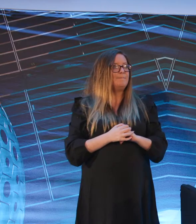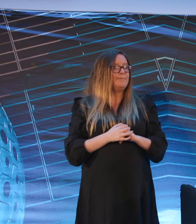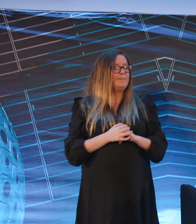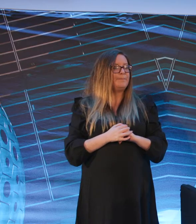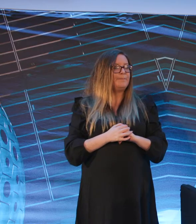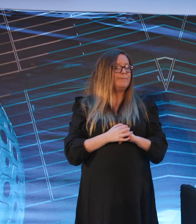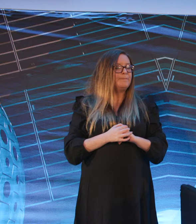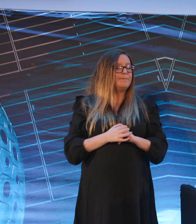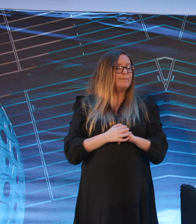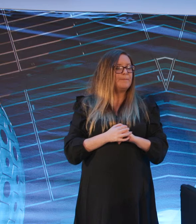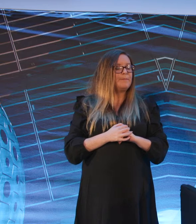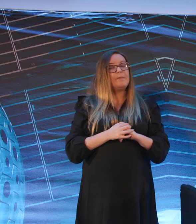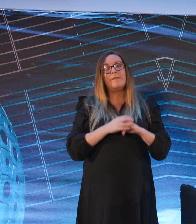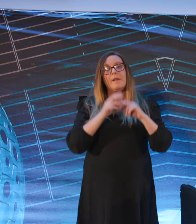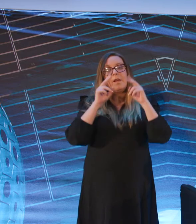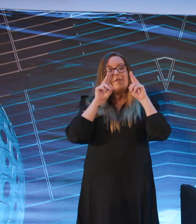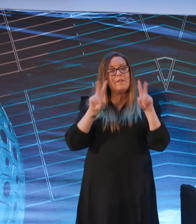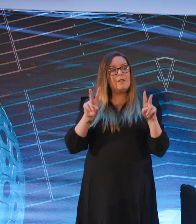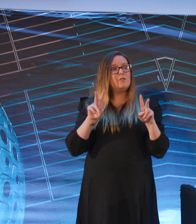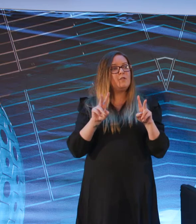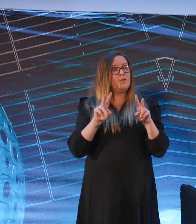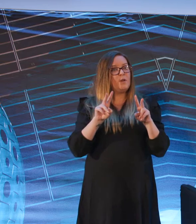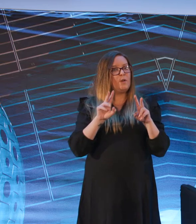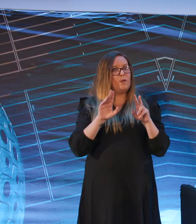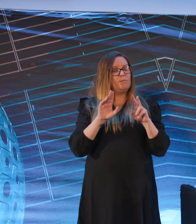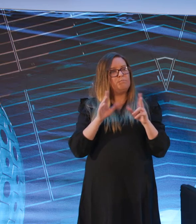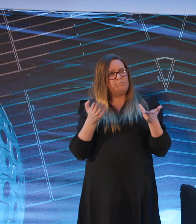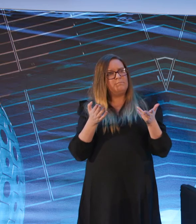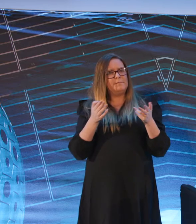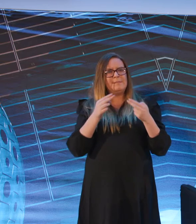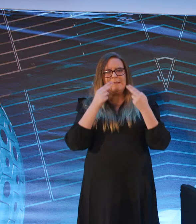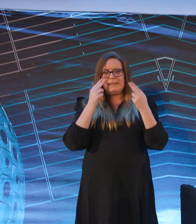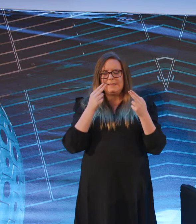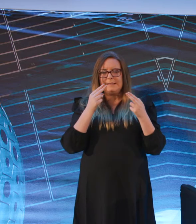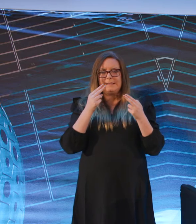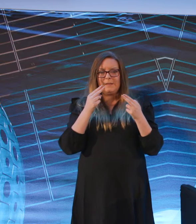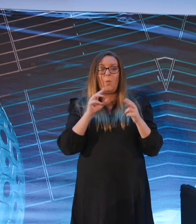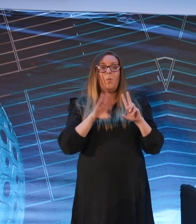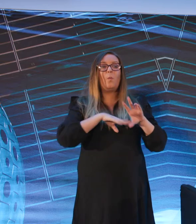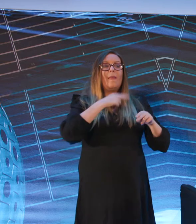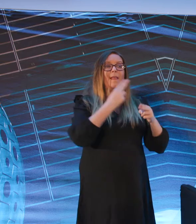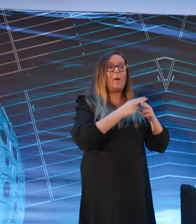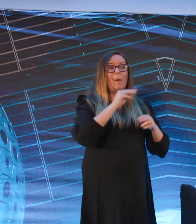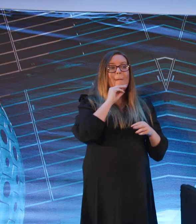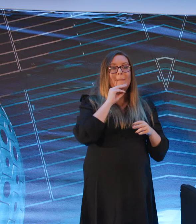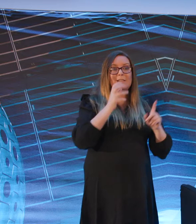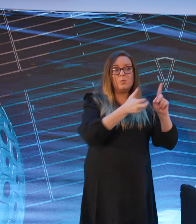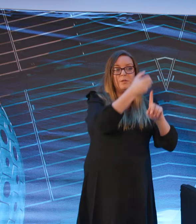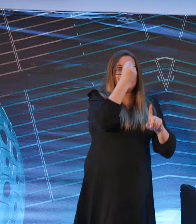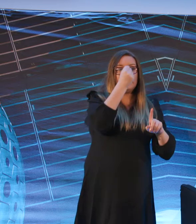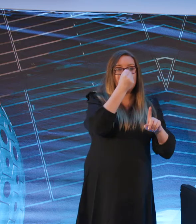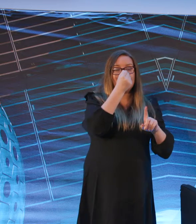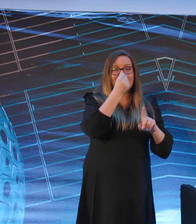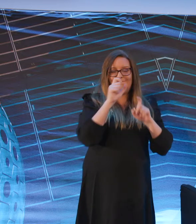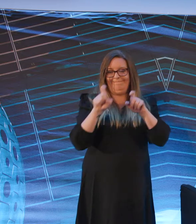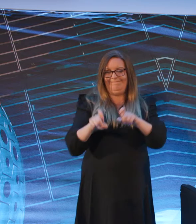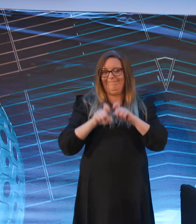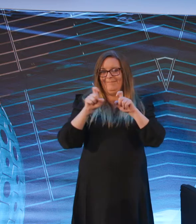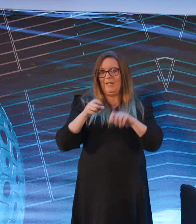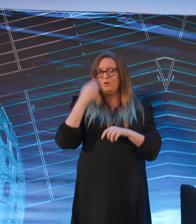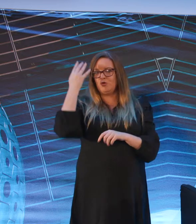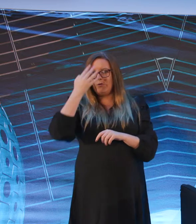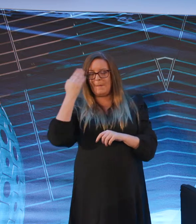A vision without the means to achieve it remains a dream. The